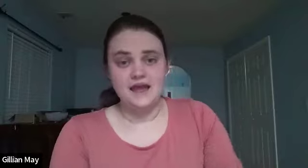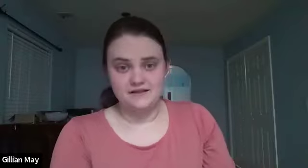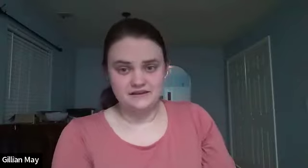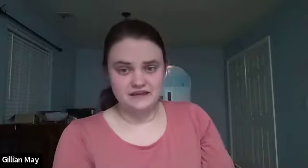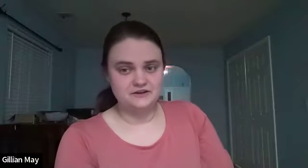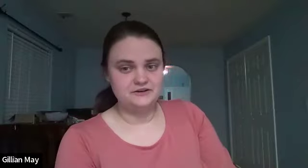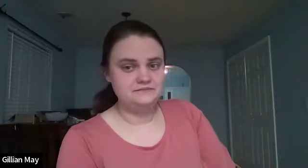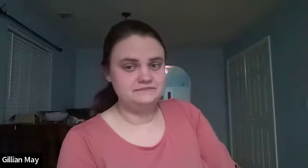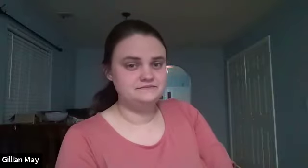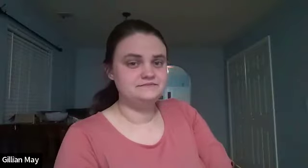Alligator,